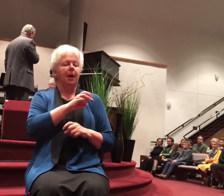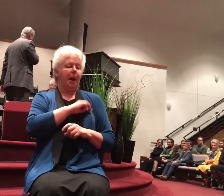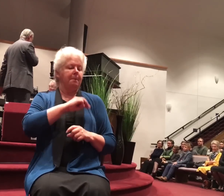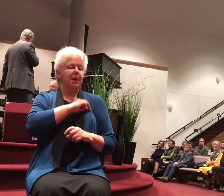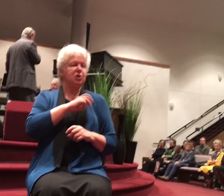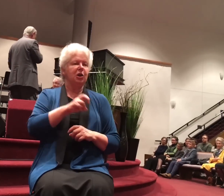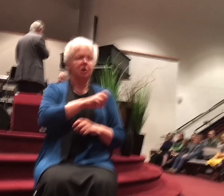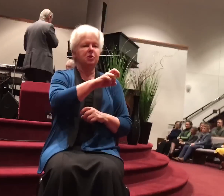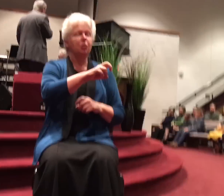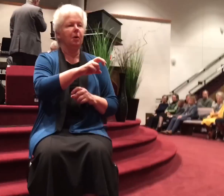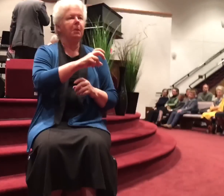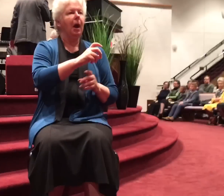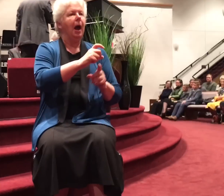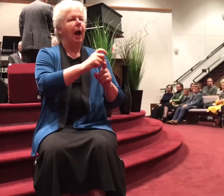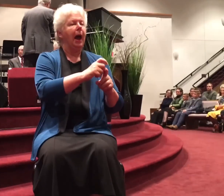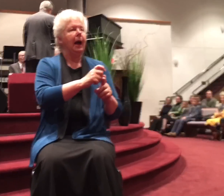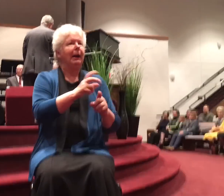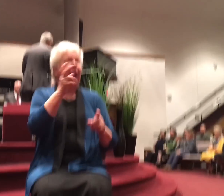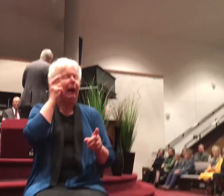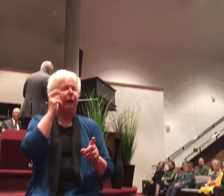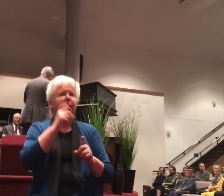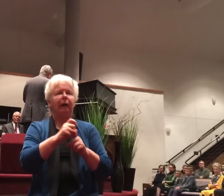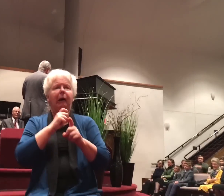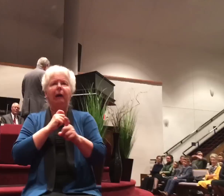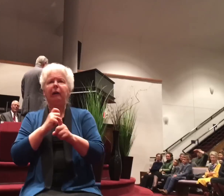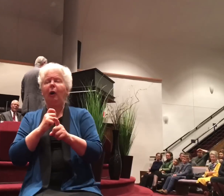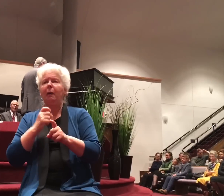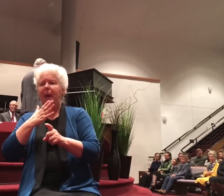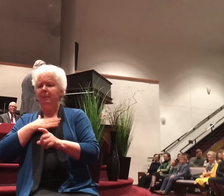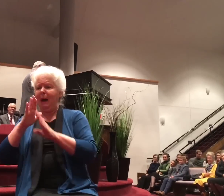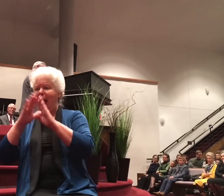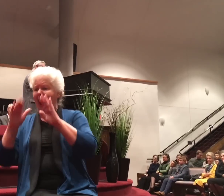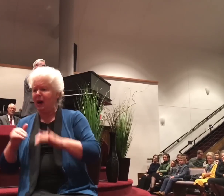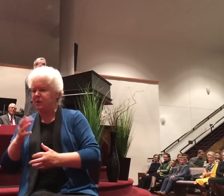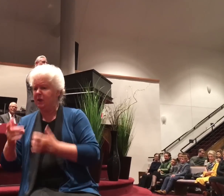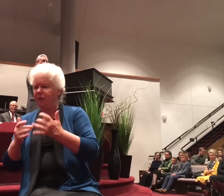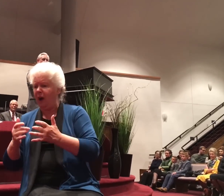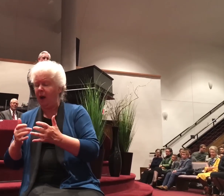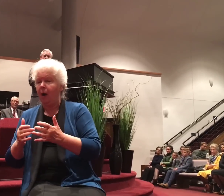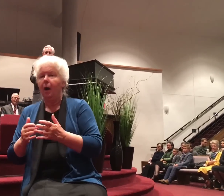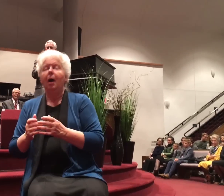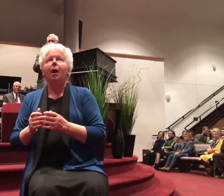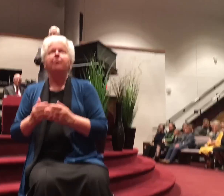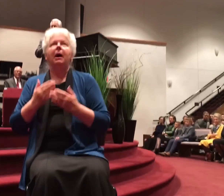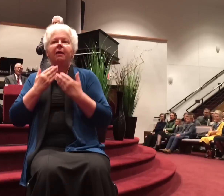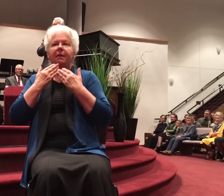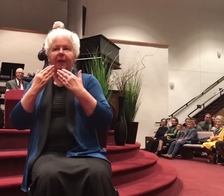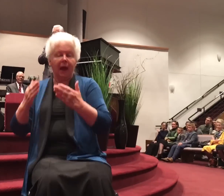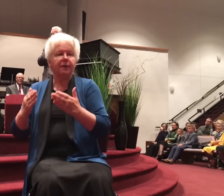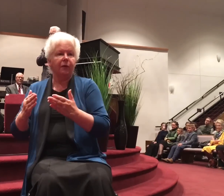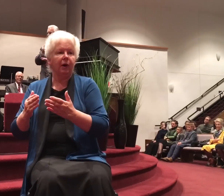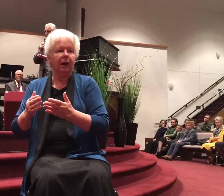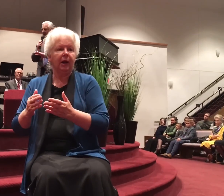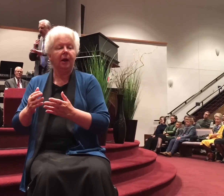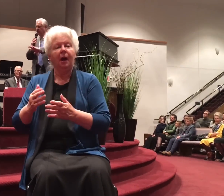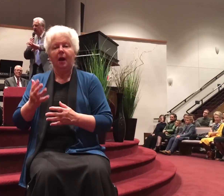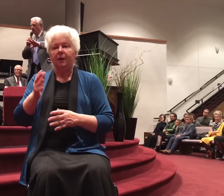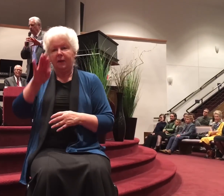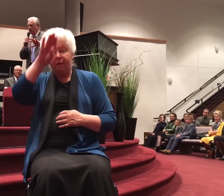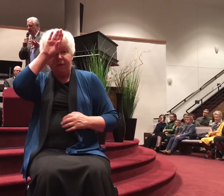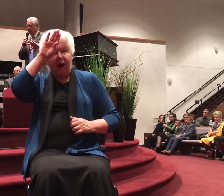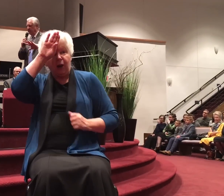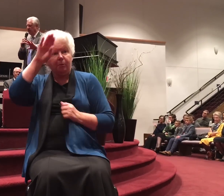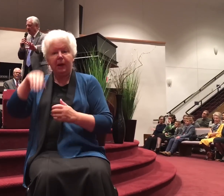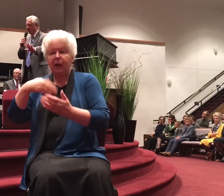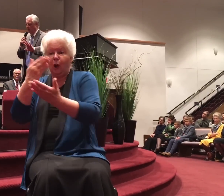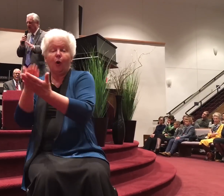got the call that our house caught on fire. And fortunately, they were able to salvage the house before it was destroyed. But you know what? Every